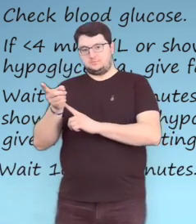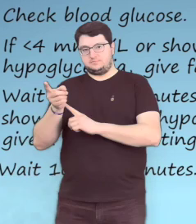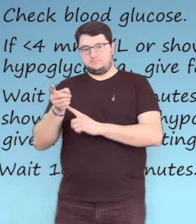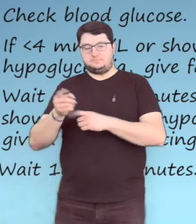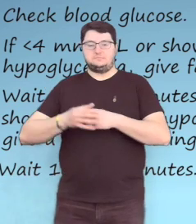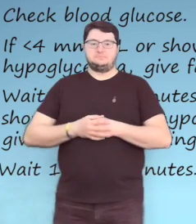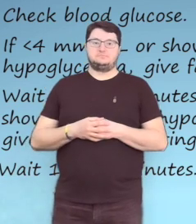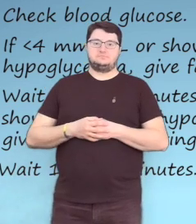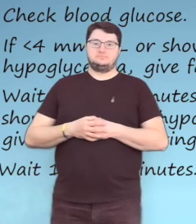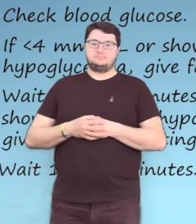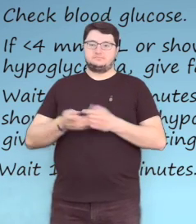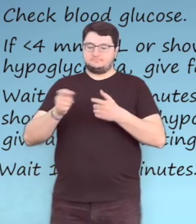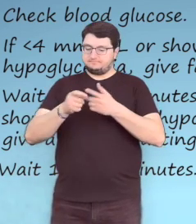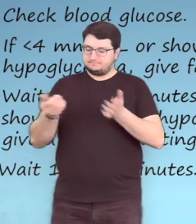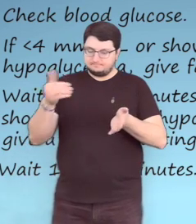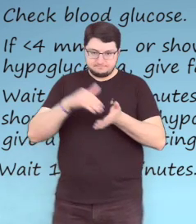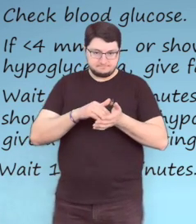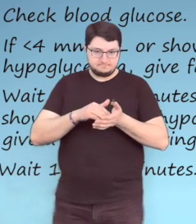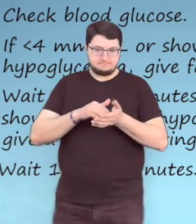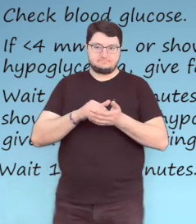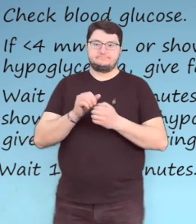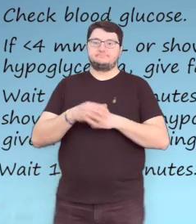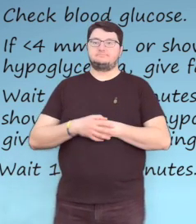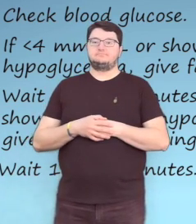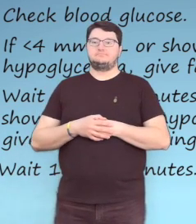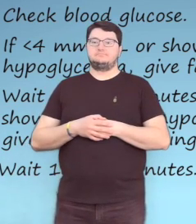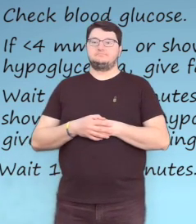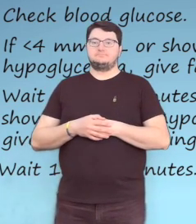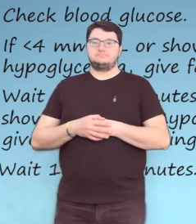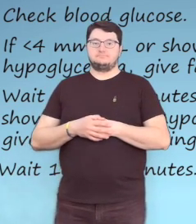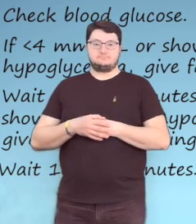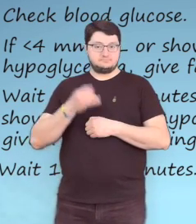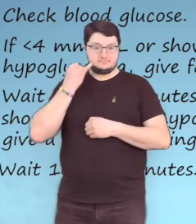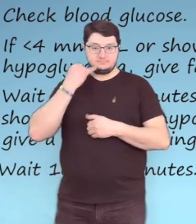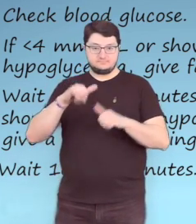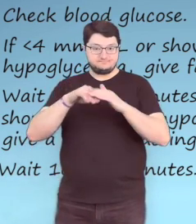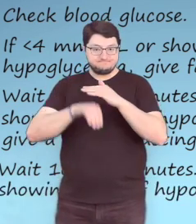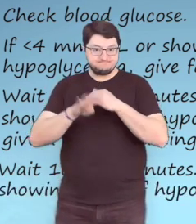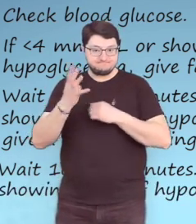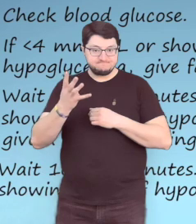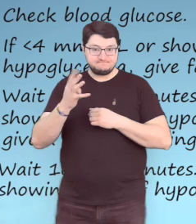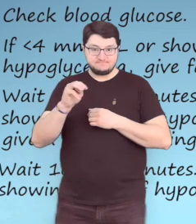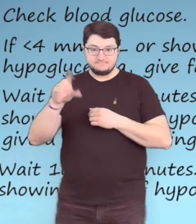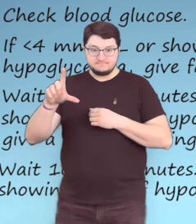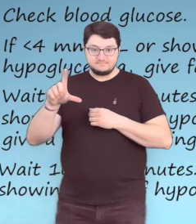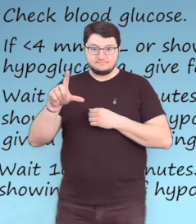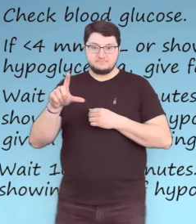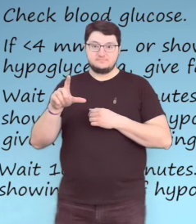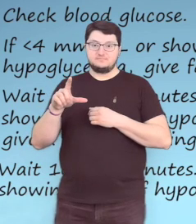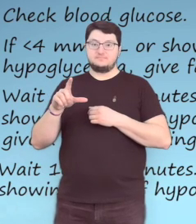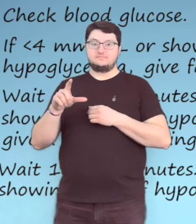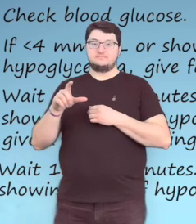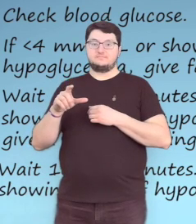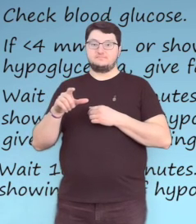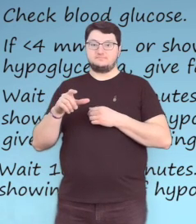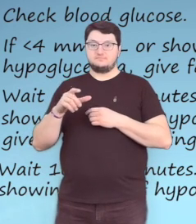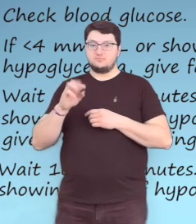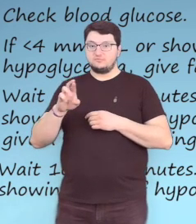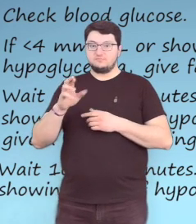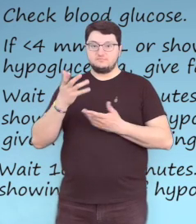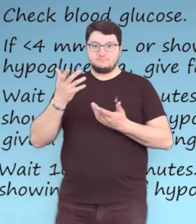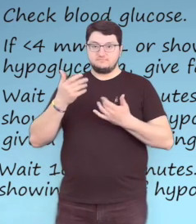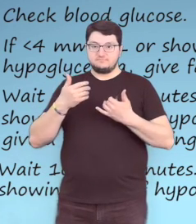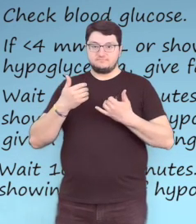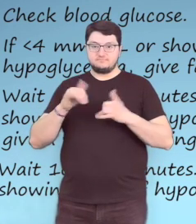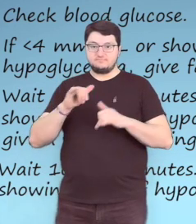Wait another 10 to 15 minutes and check their blood glucose again. If it is still less than 4 millimoles per liter,